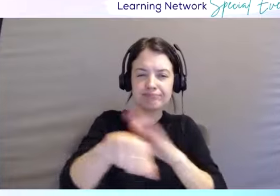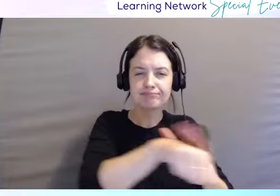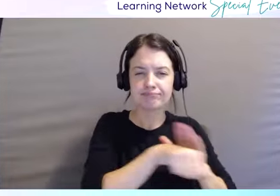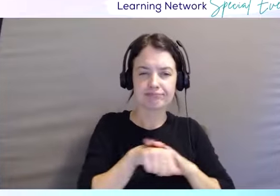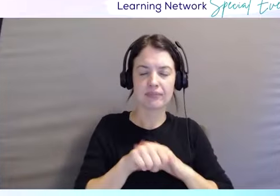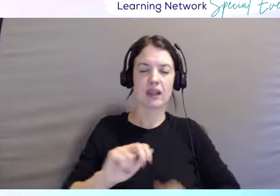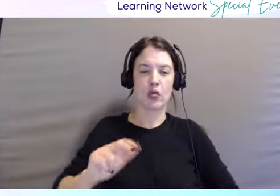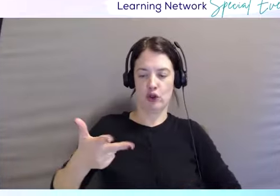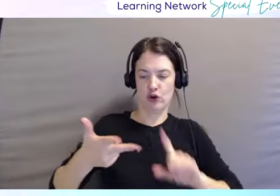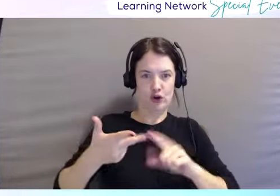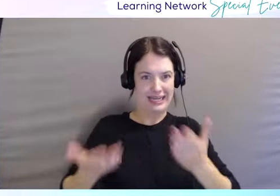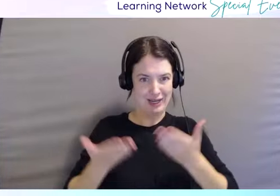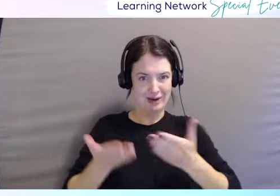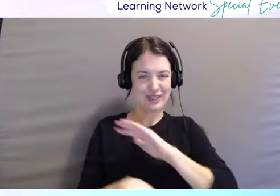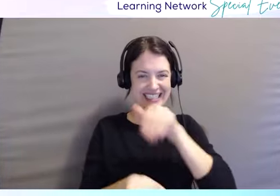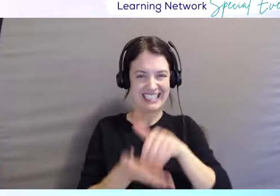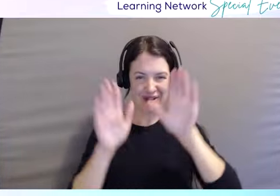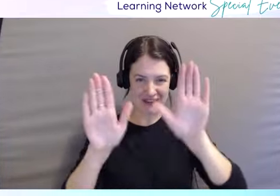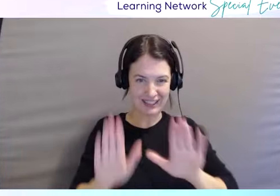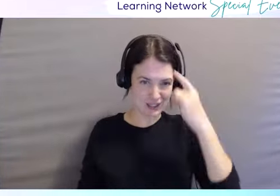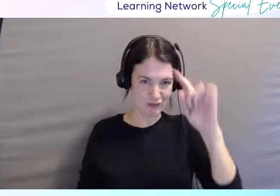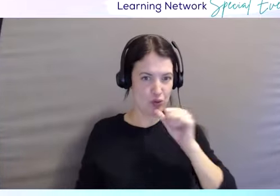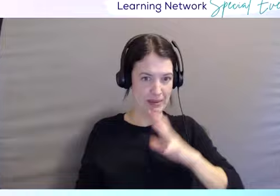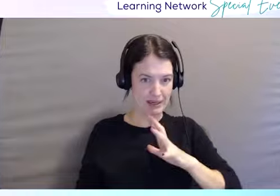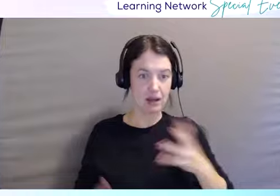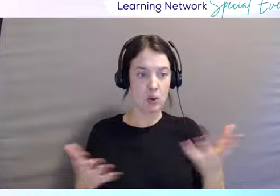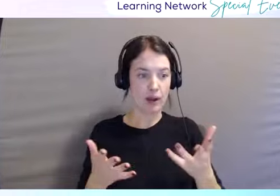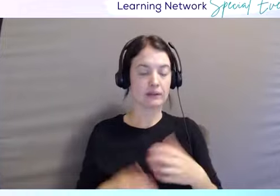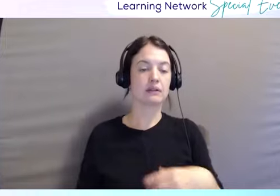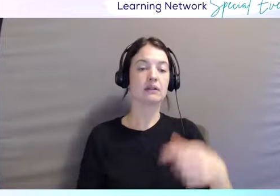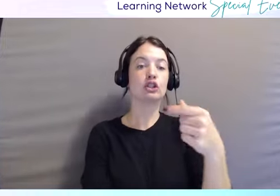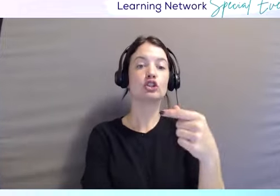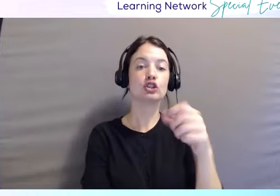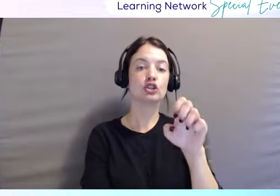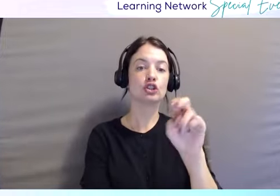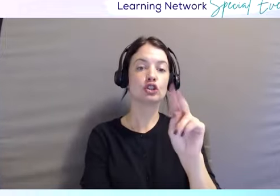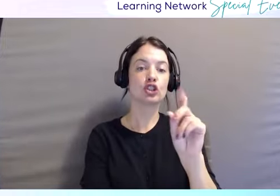at the Center of Excellence, and that is gender transformative work. And